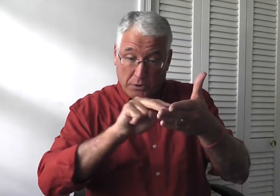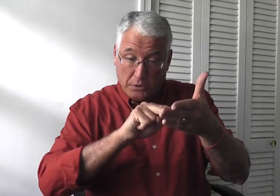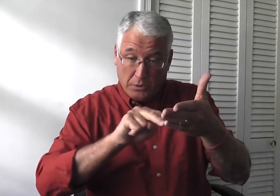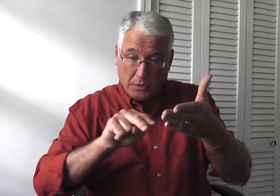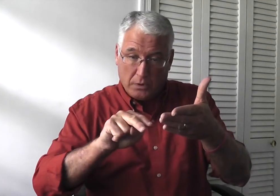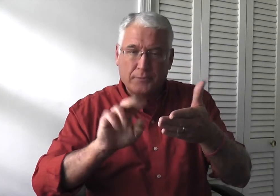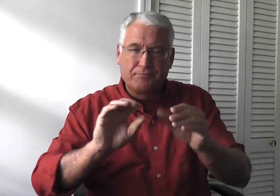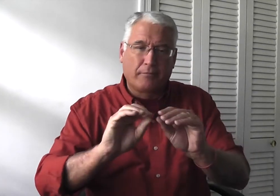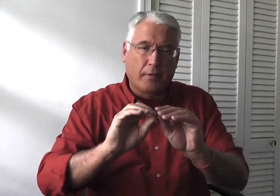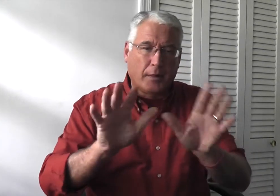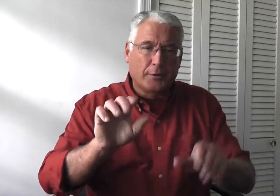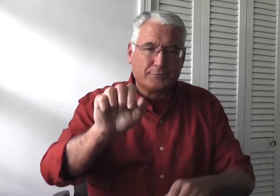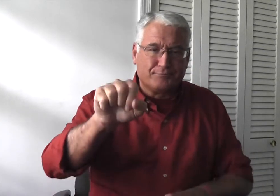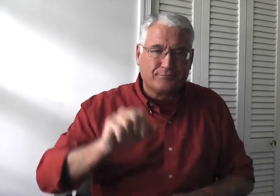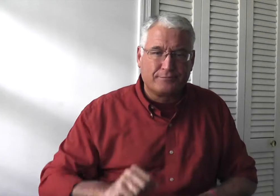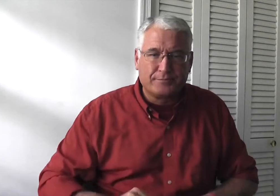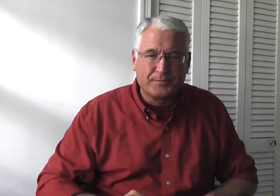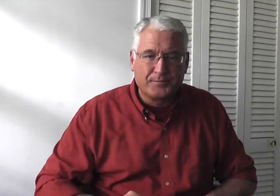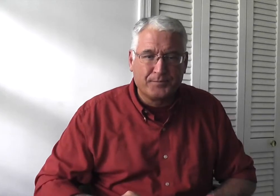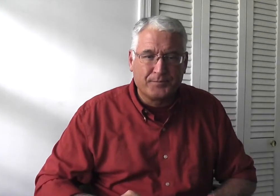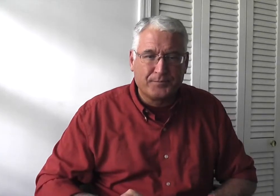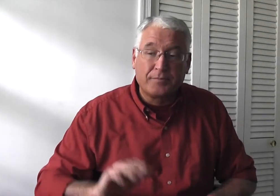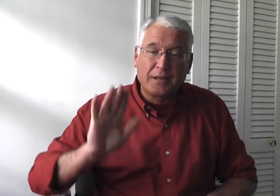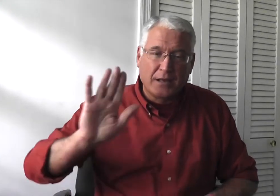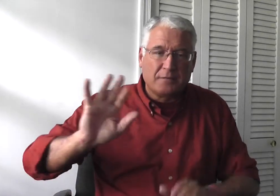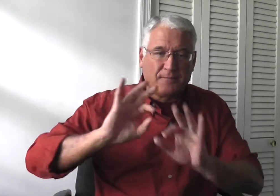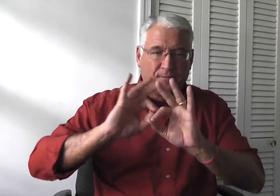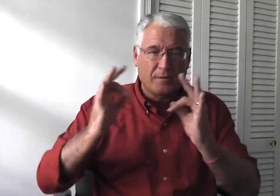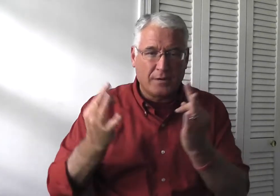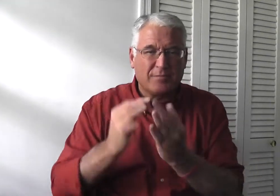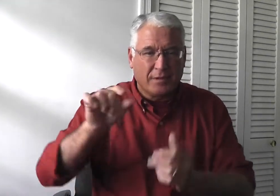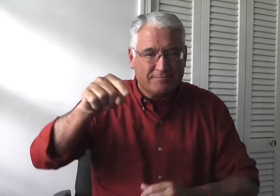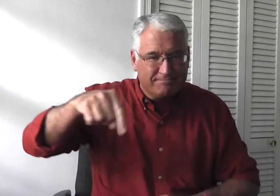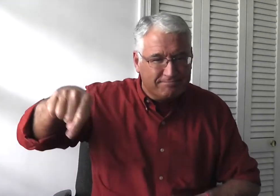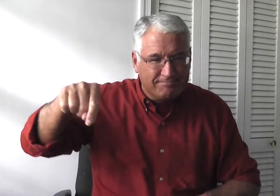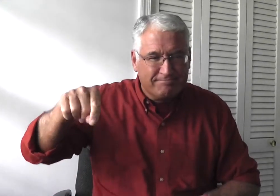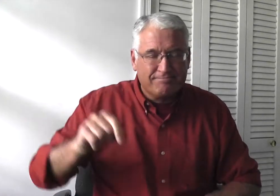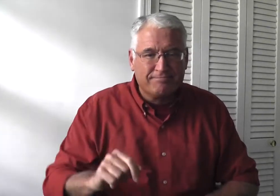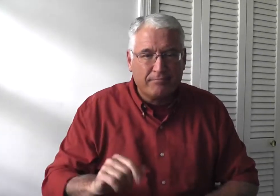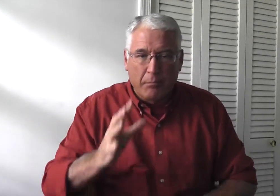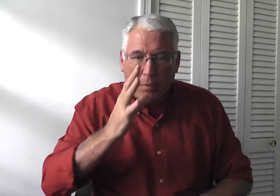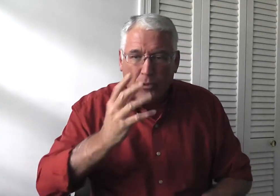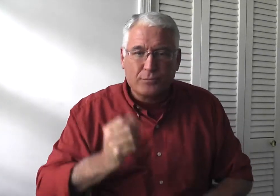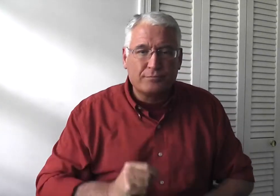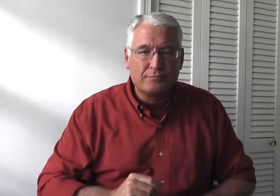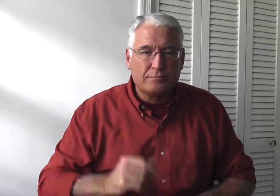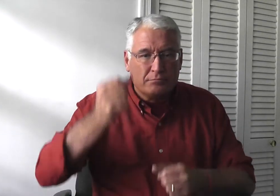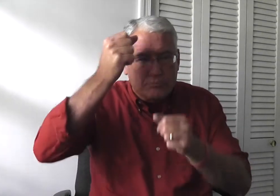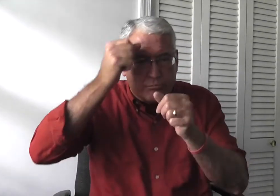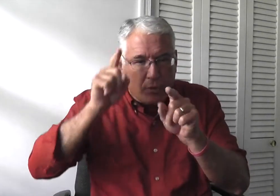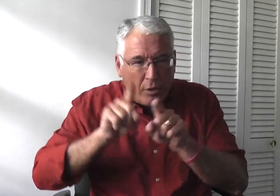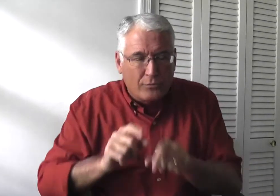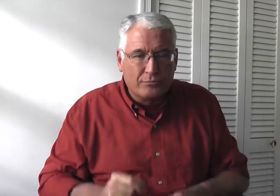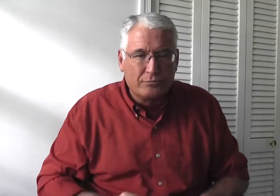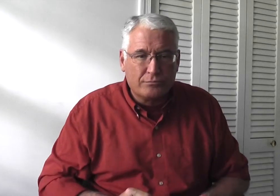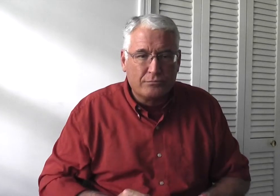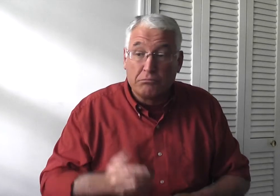We read in the verses, and it's clear that we're talking about his family. Maybe his